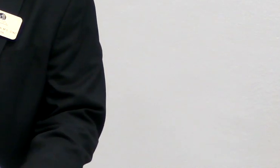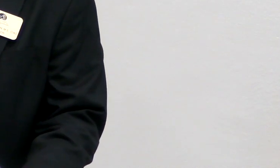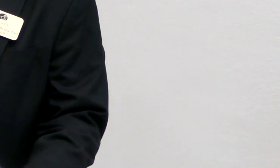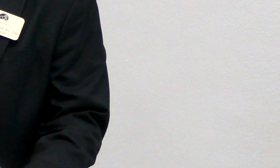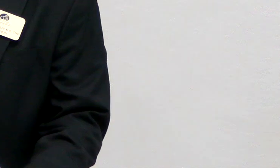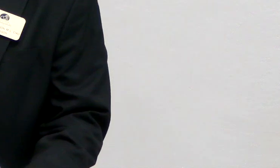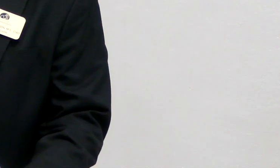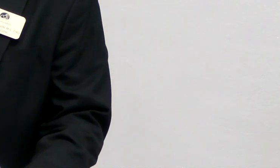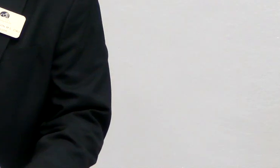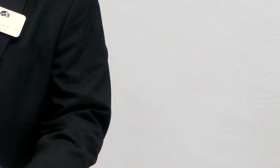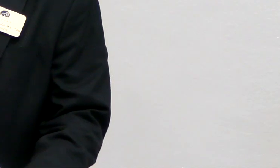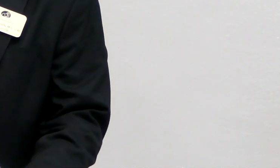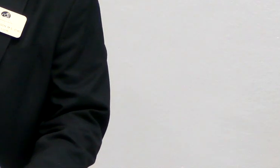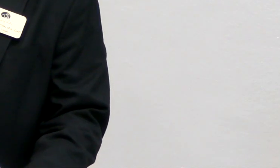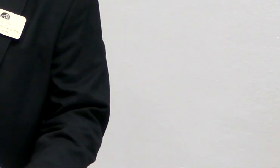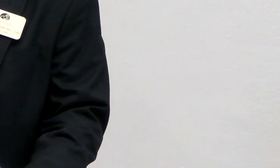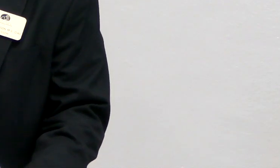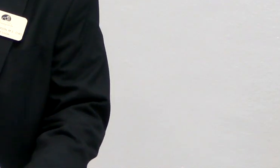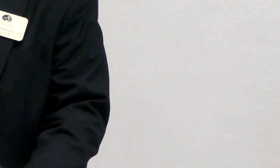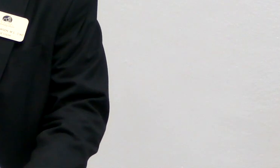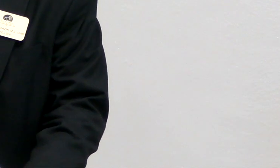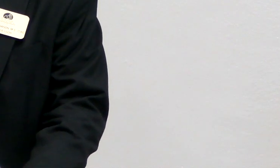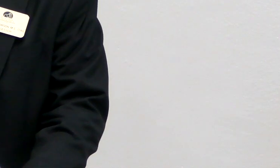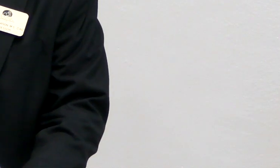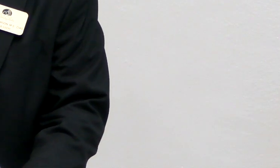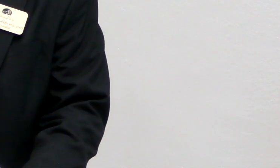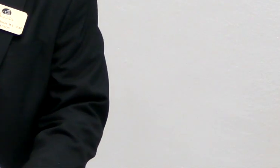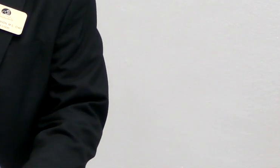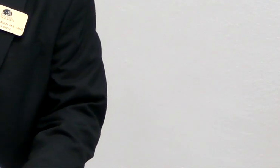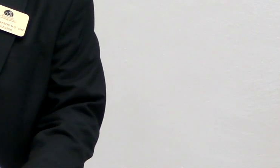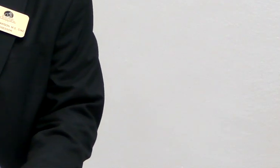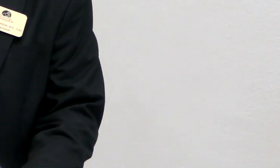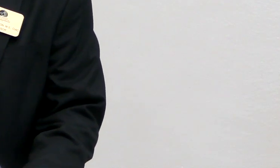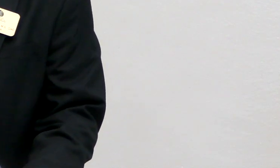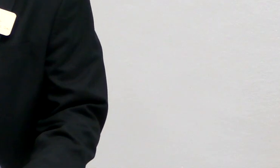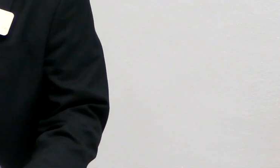Estates? Vast majority, right?